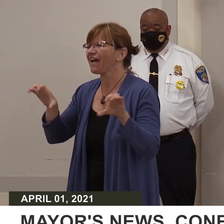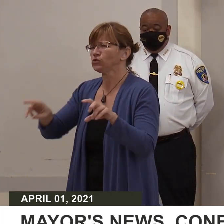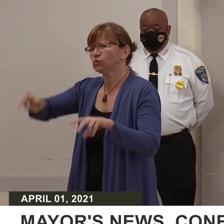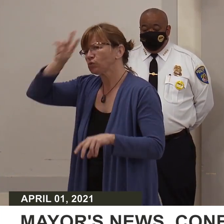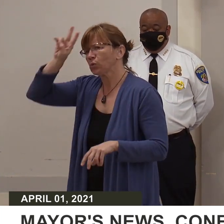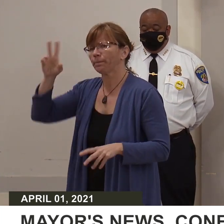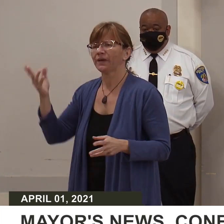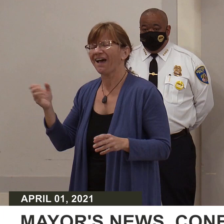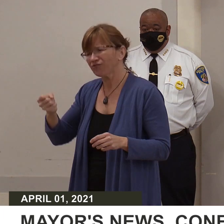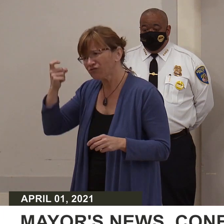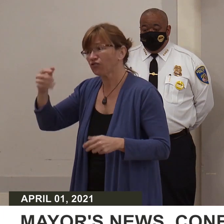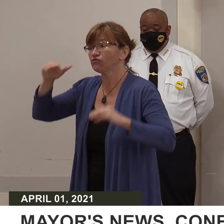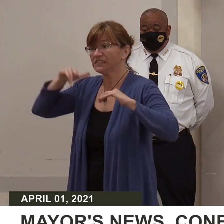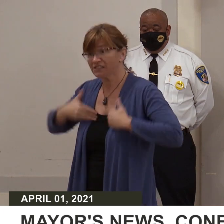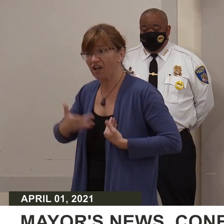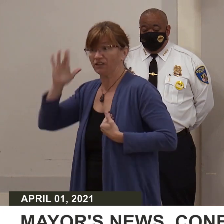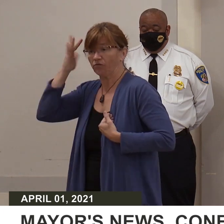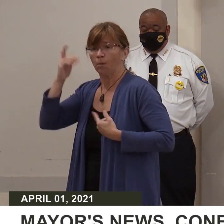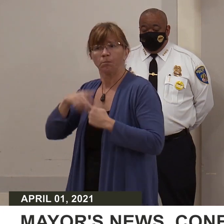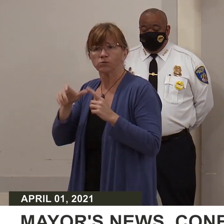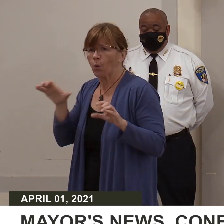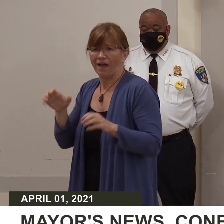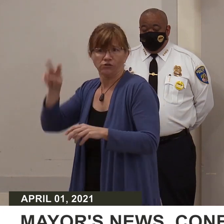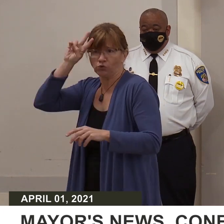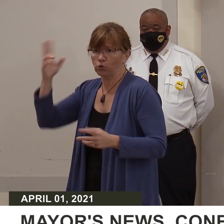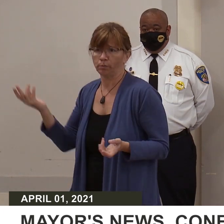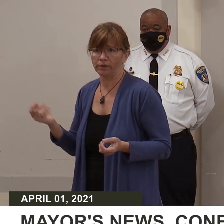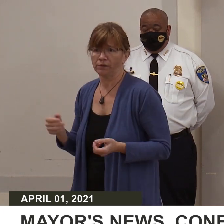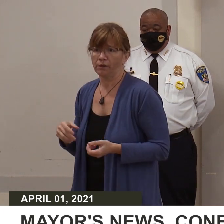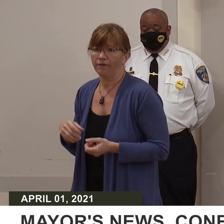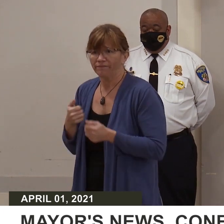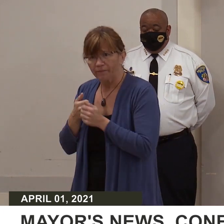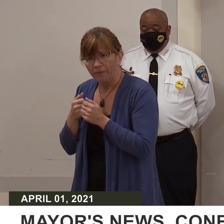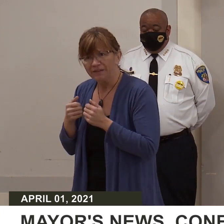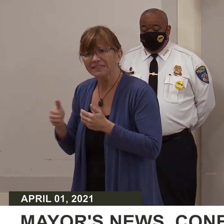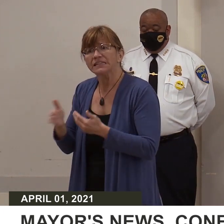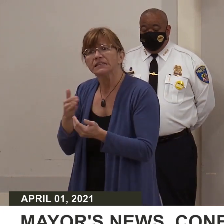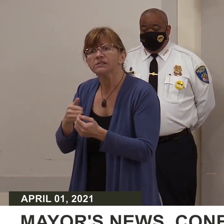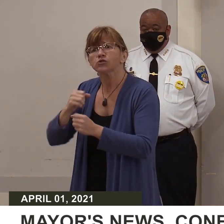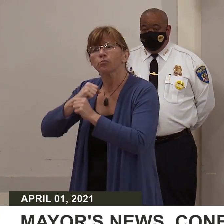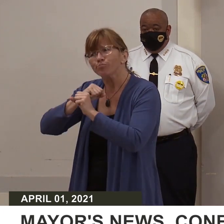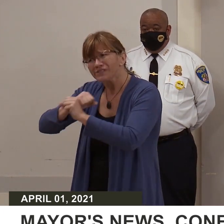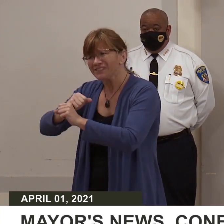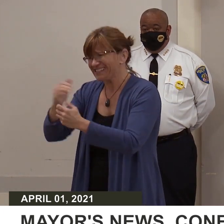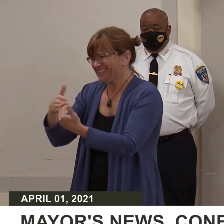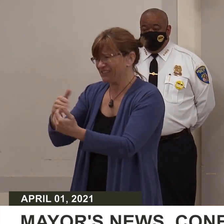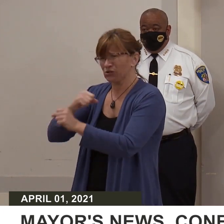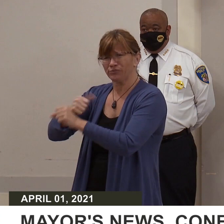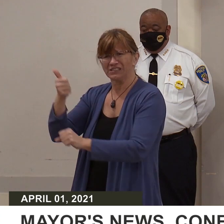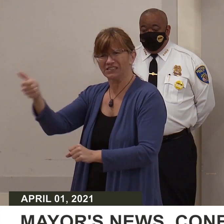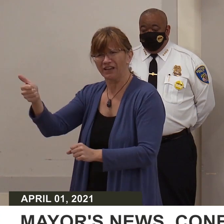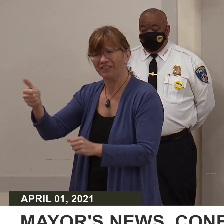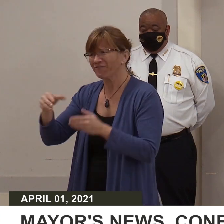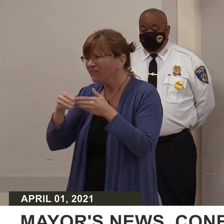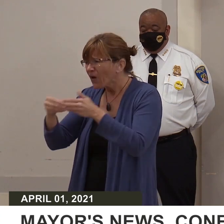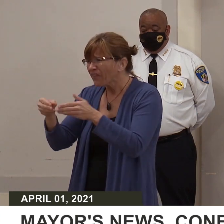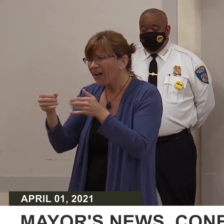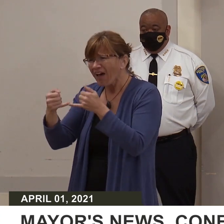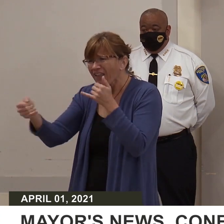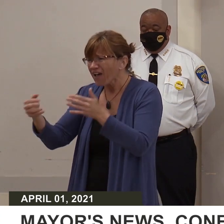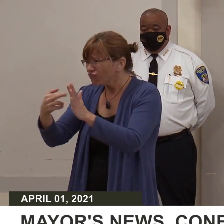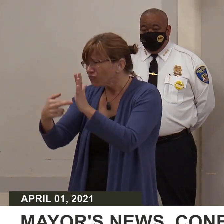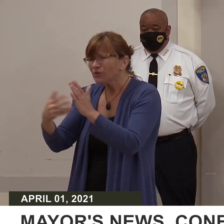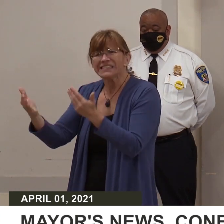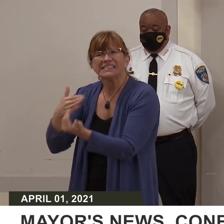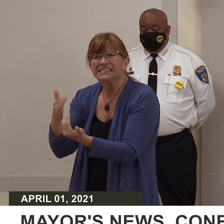places in unsafe ways. It's very easy to protect yourself. Follow the guidance, wear masks, do the things that we have